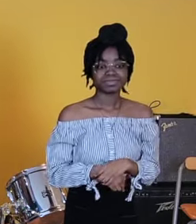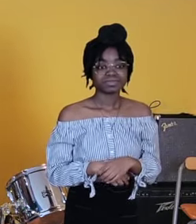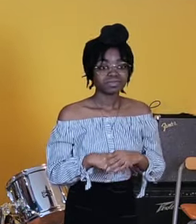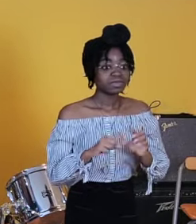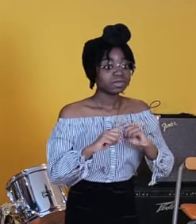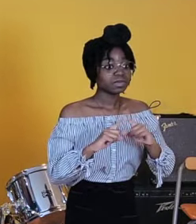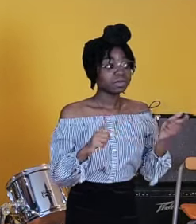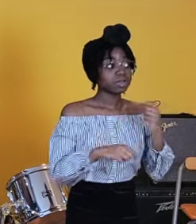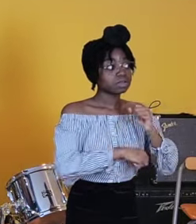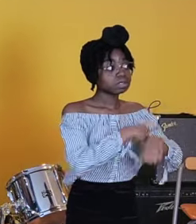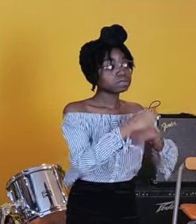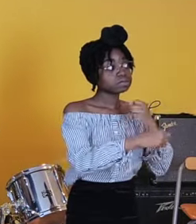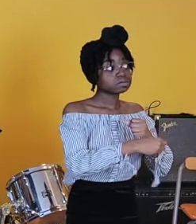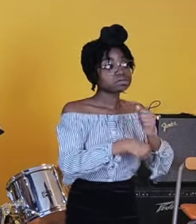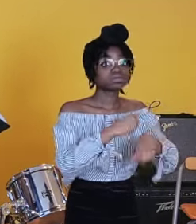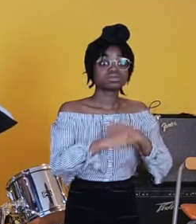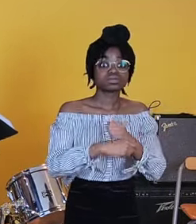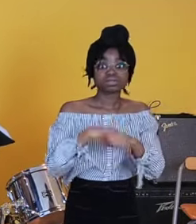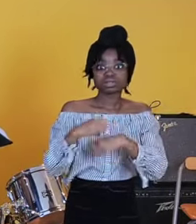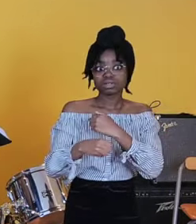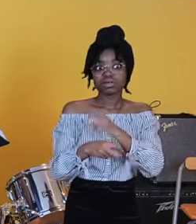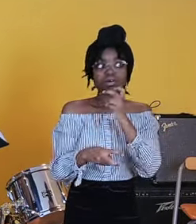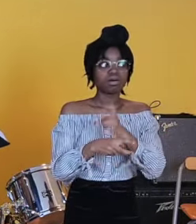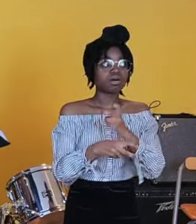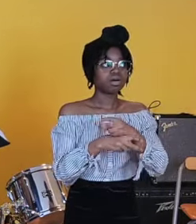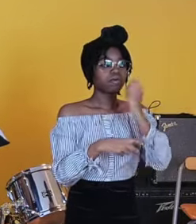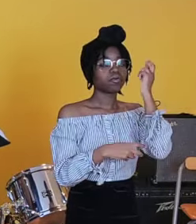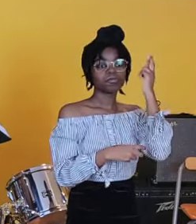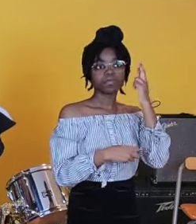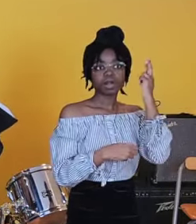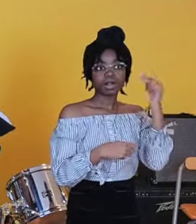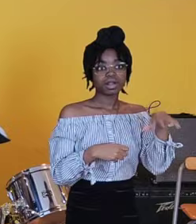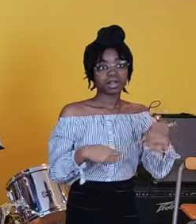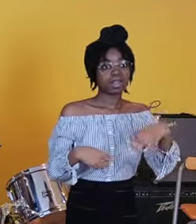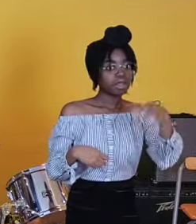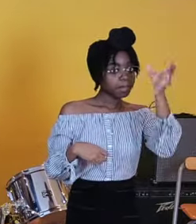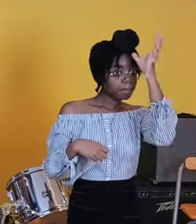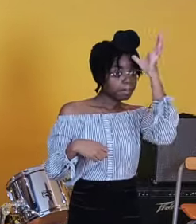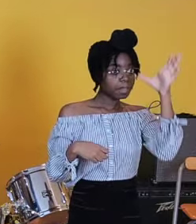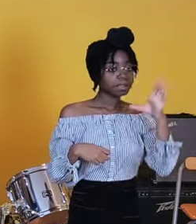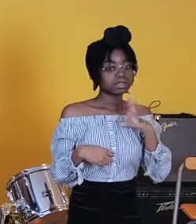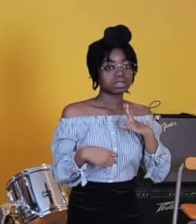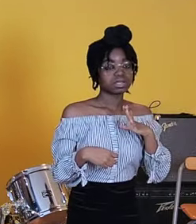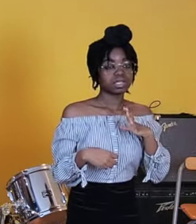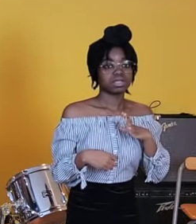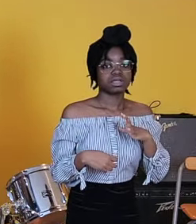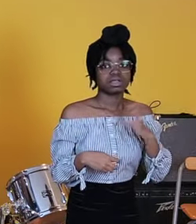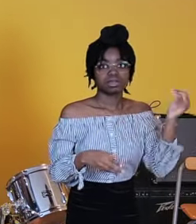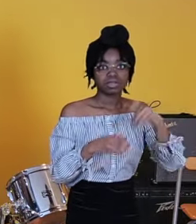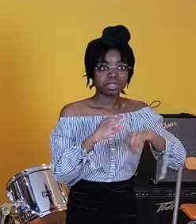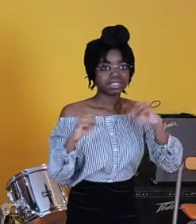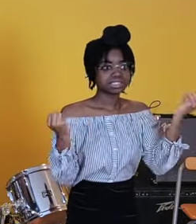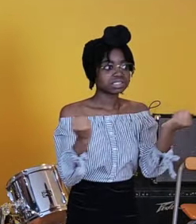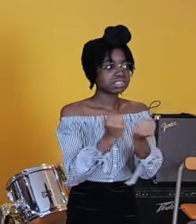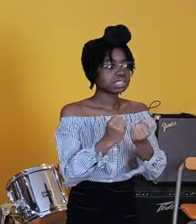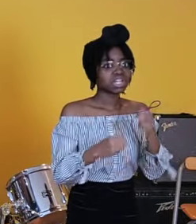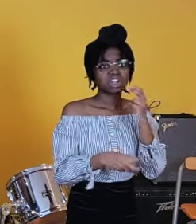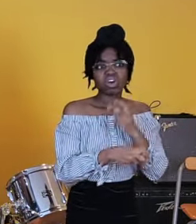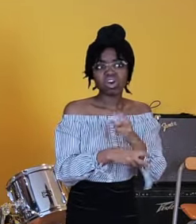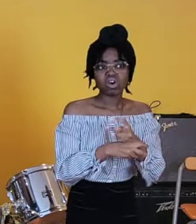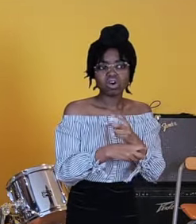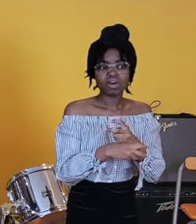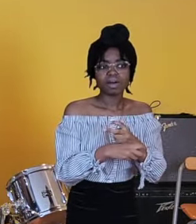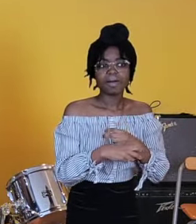been very difficult, you know, to realize. Recognizing men, complimenting men in society, it's been very difficult to realize.